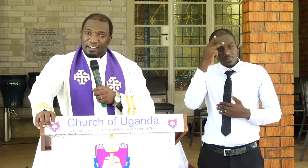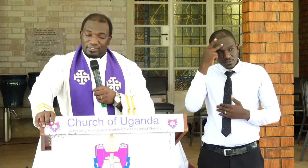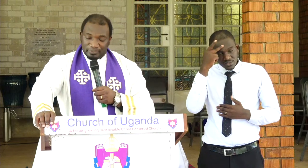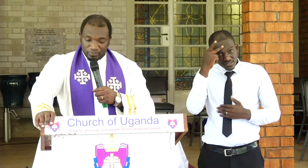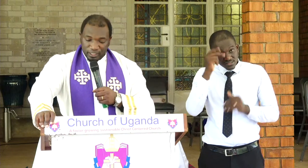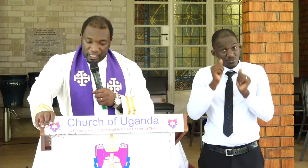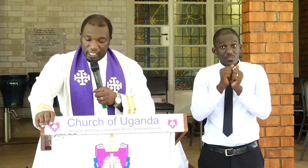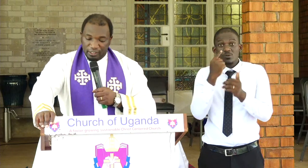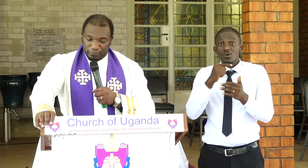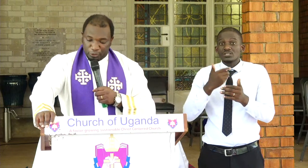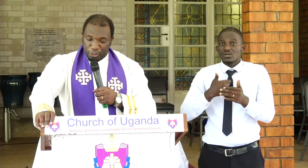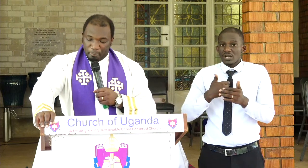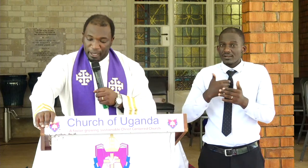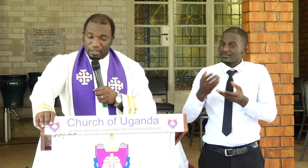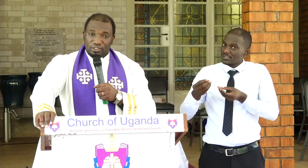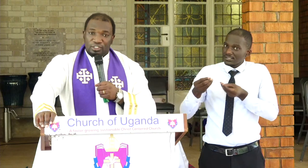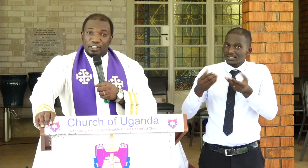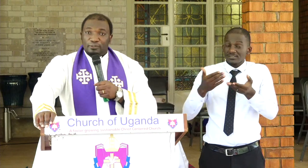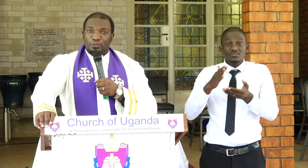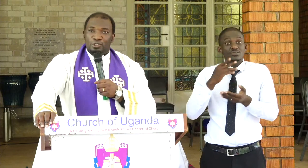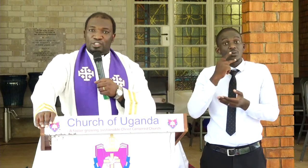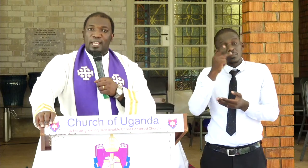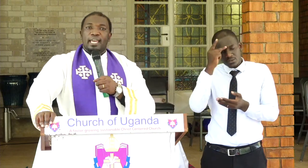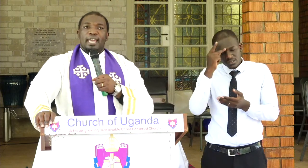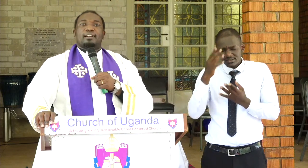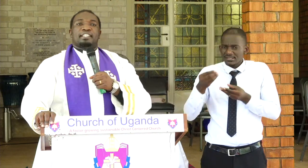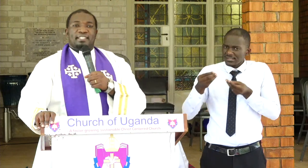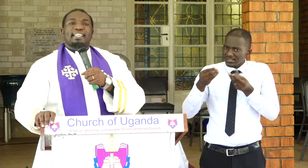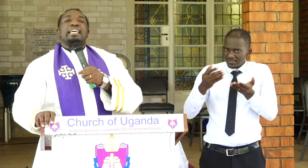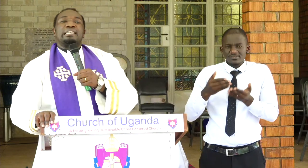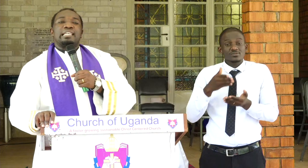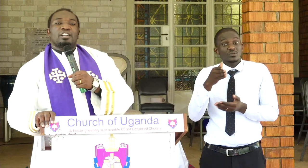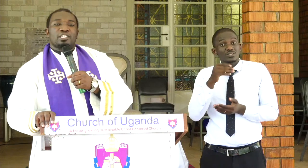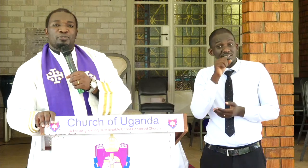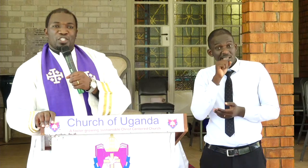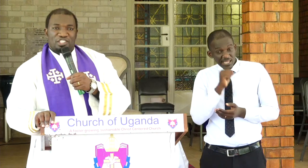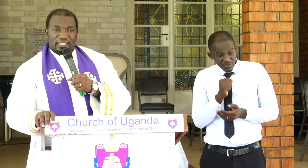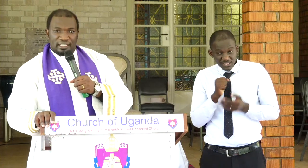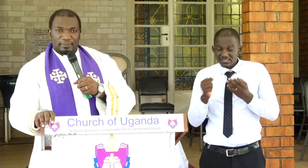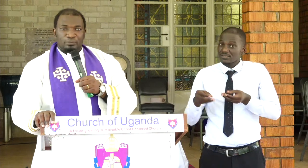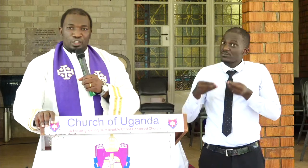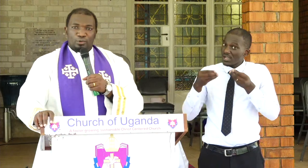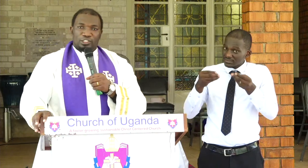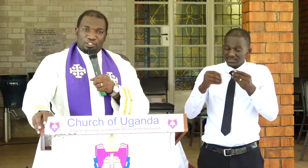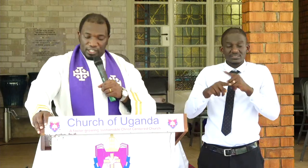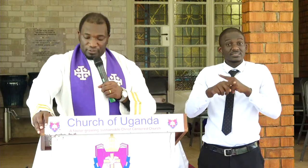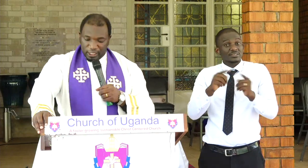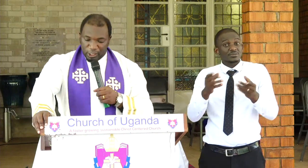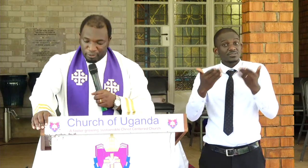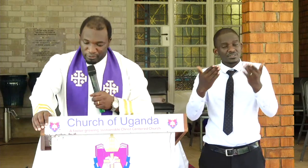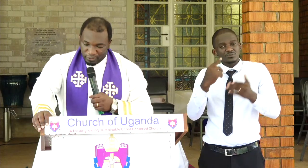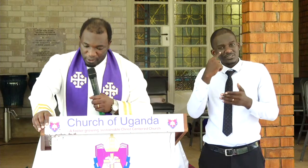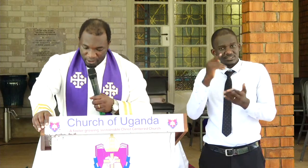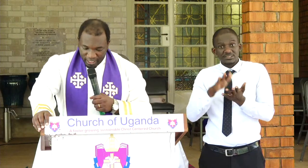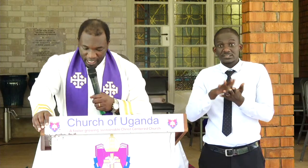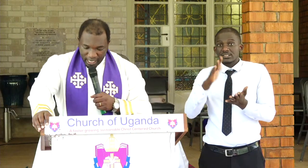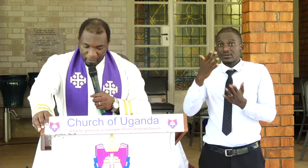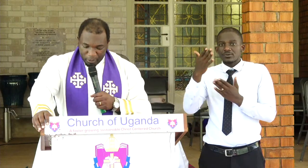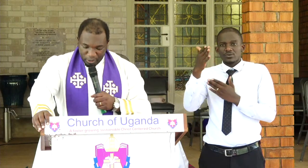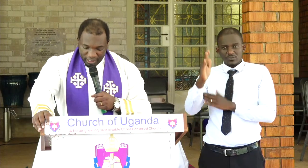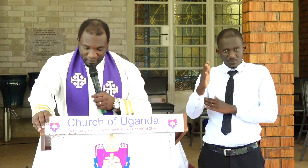you have. Give to your parents. Give to those elders sacrificially. You will see the glory of